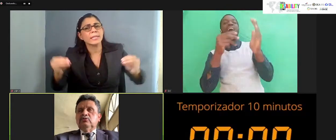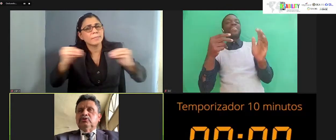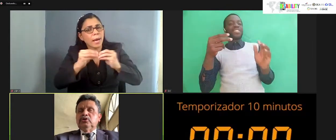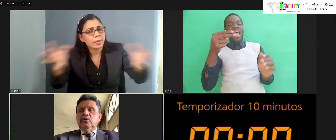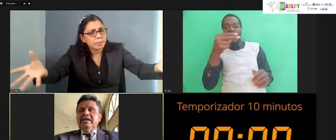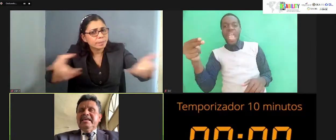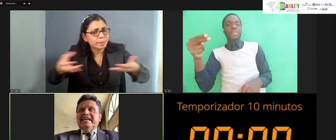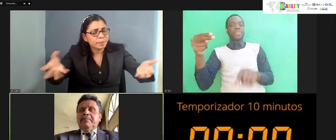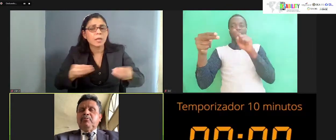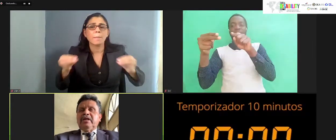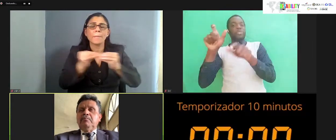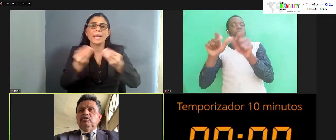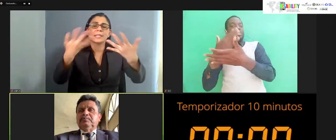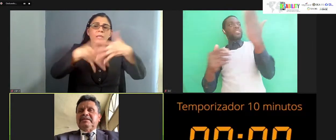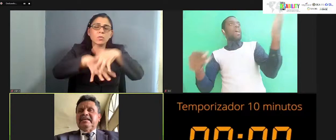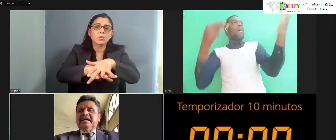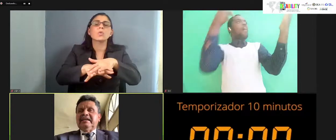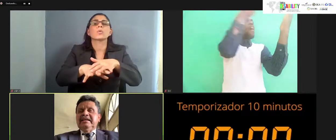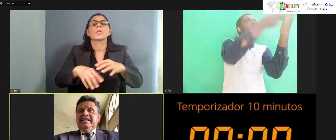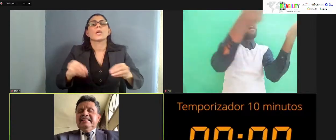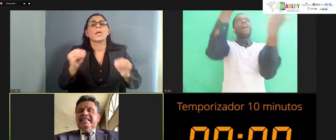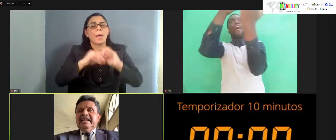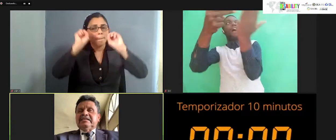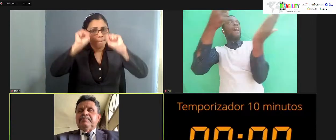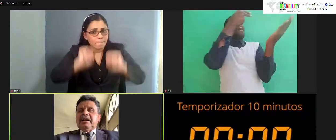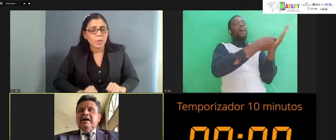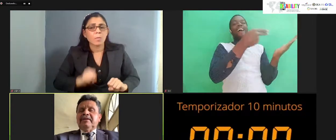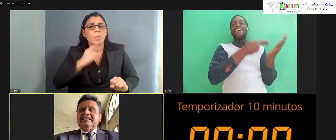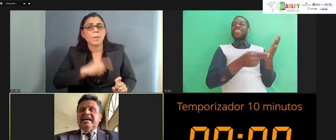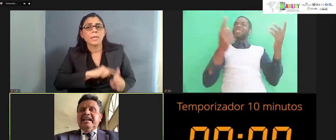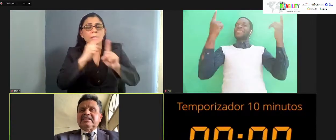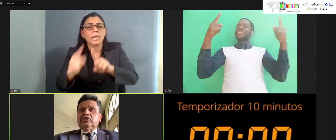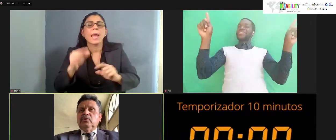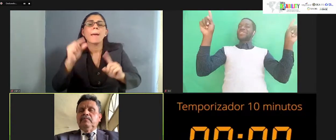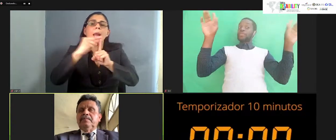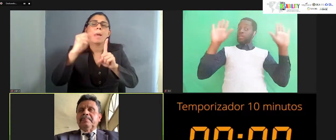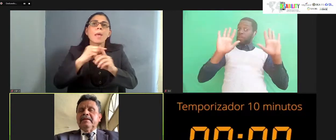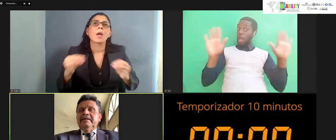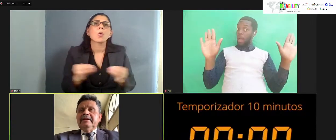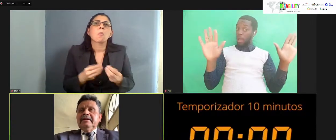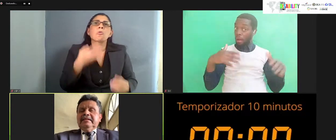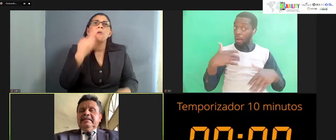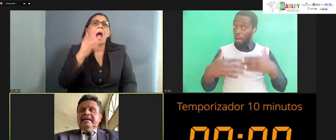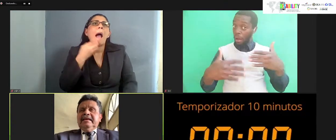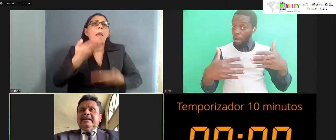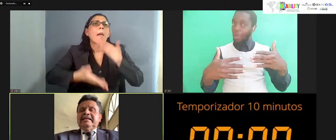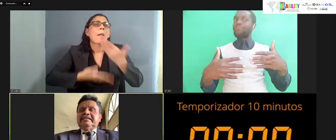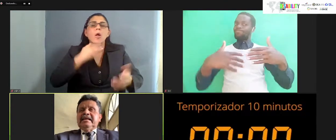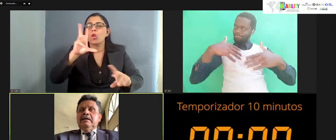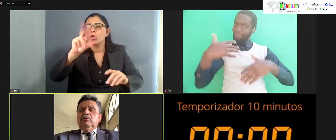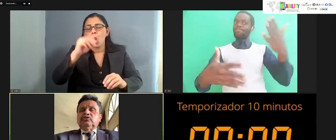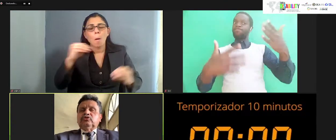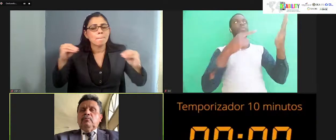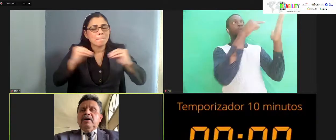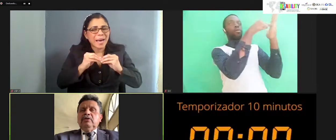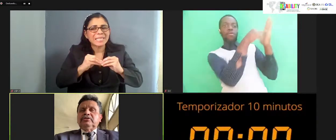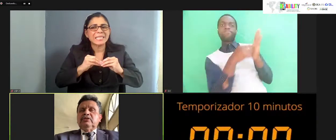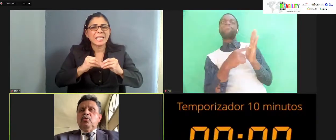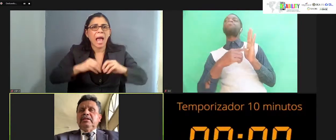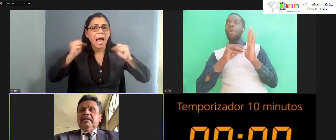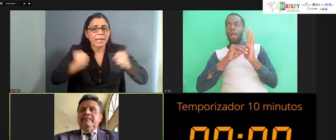but we actually have real inclusion and we can come from actions